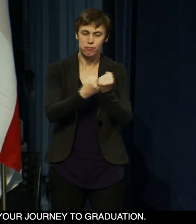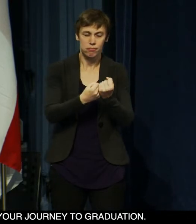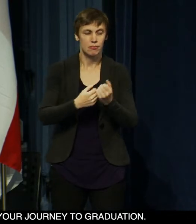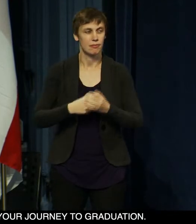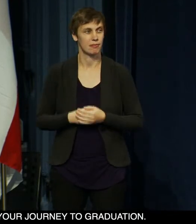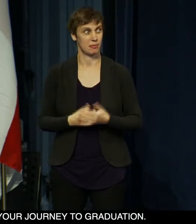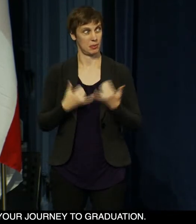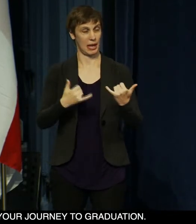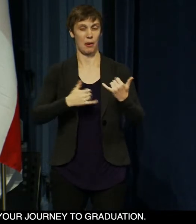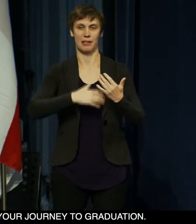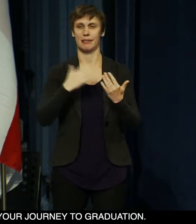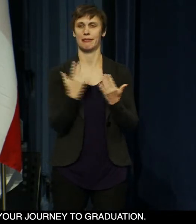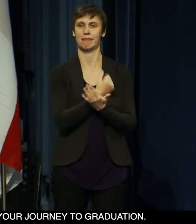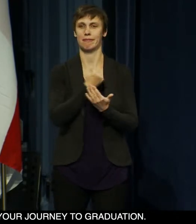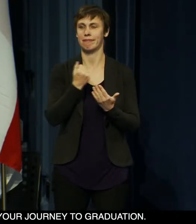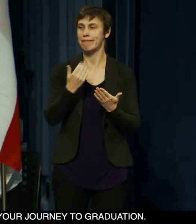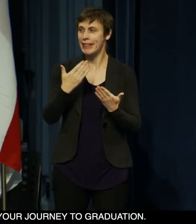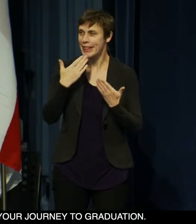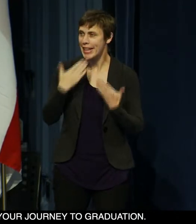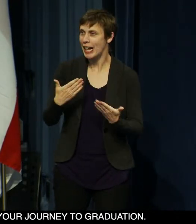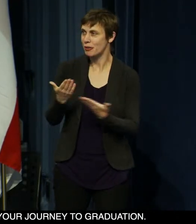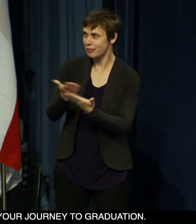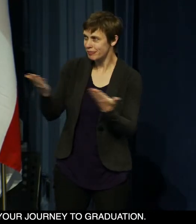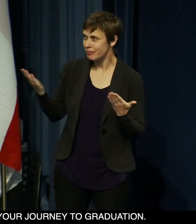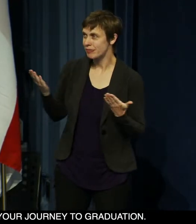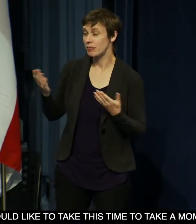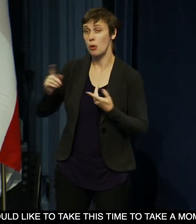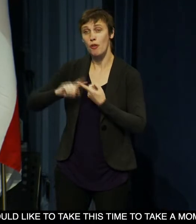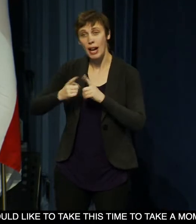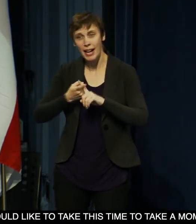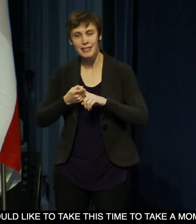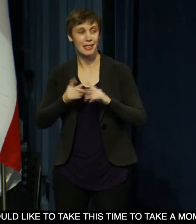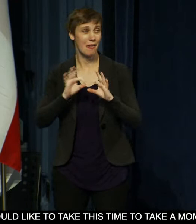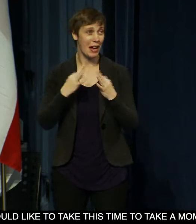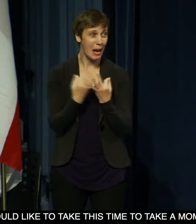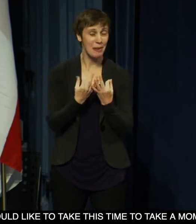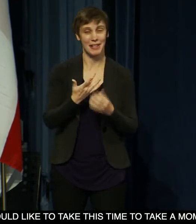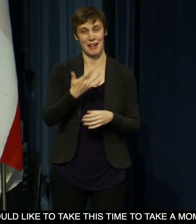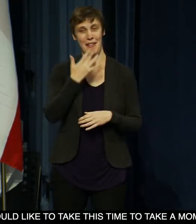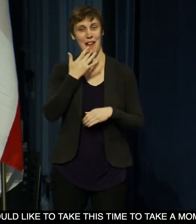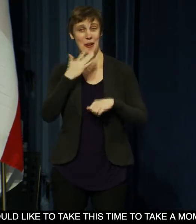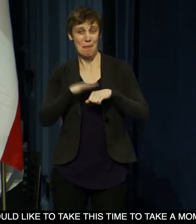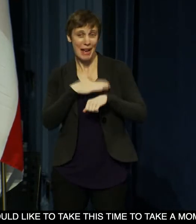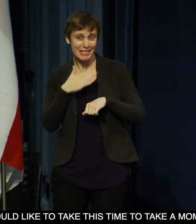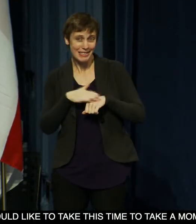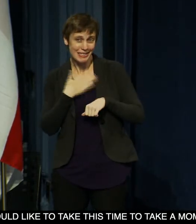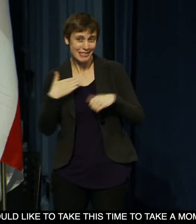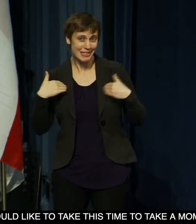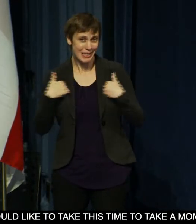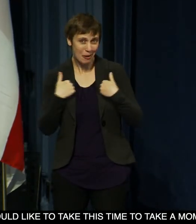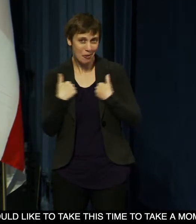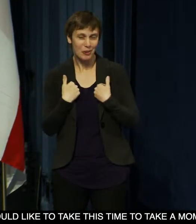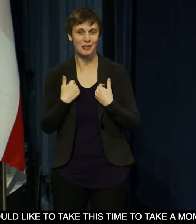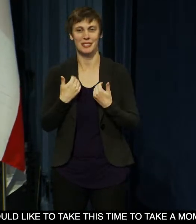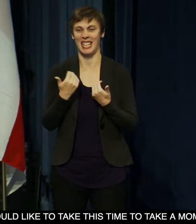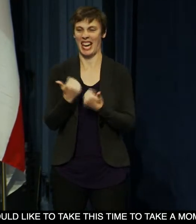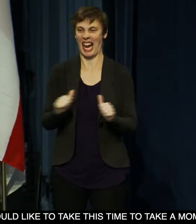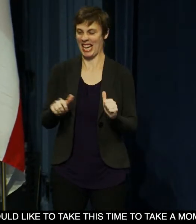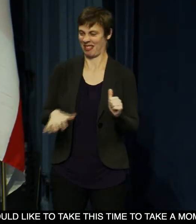say thank you. Thank you to all of your friends, family, your favorite pets, anyone that has helped you get through the